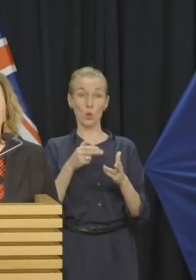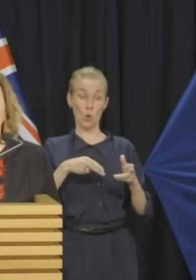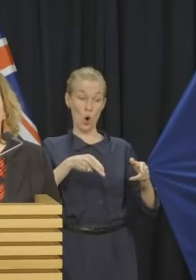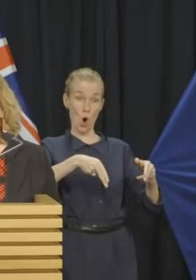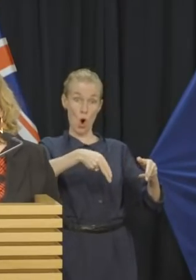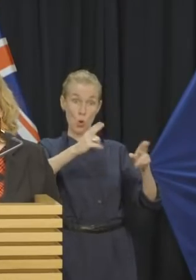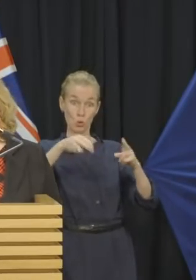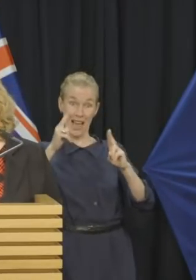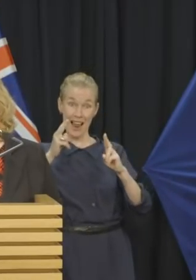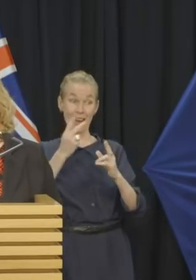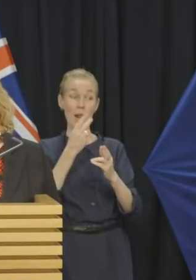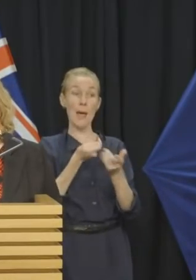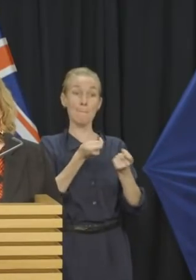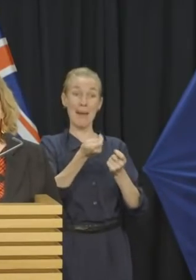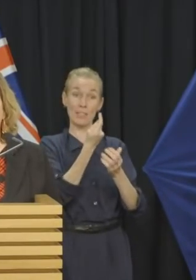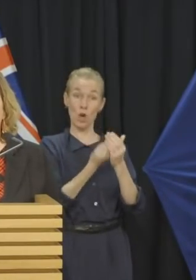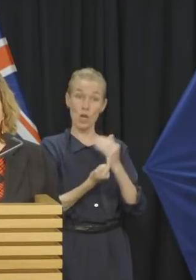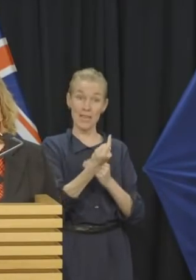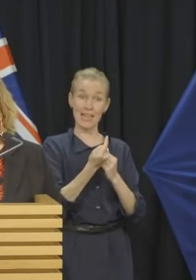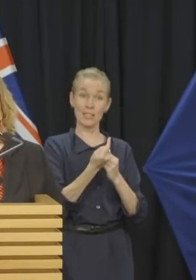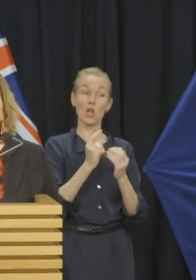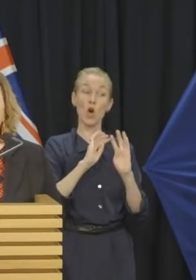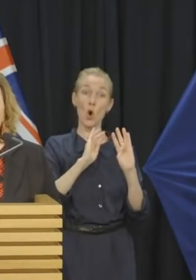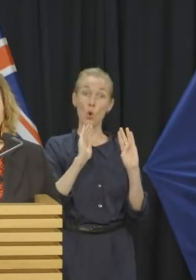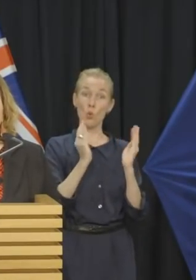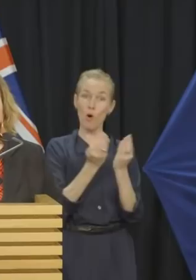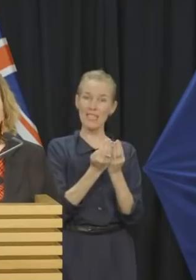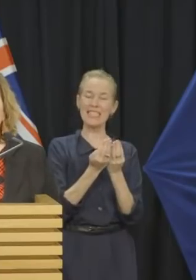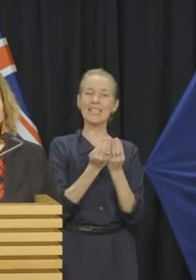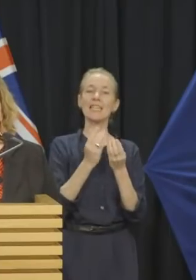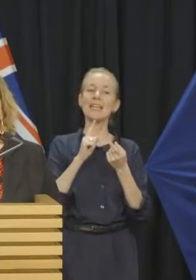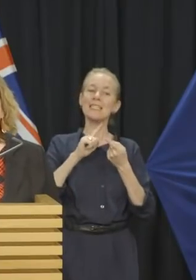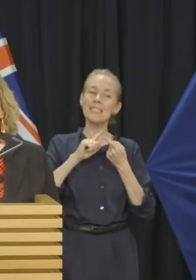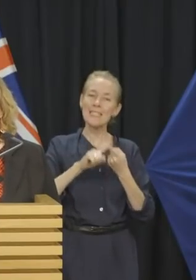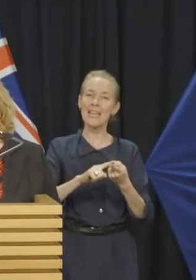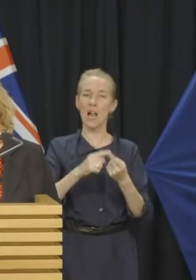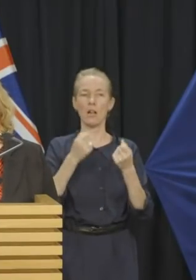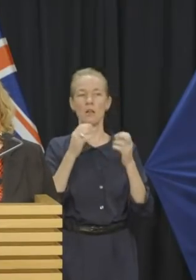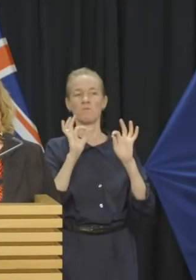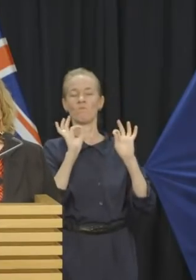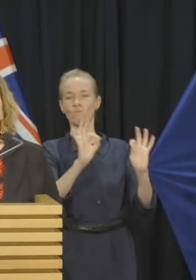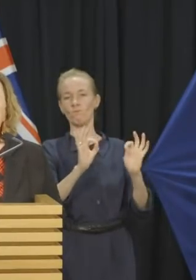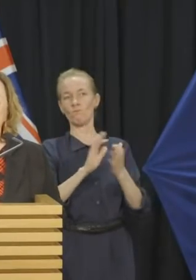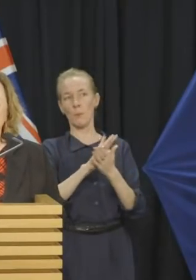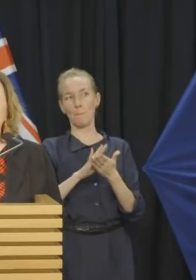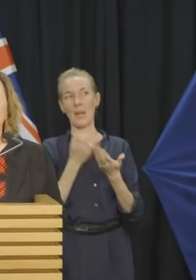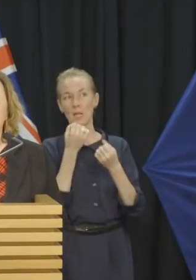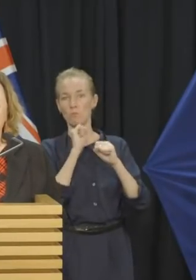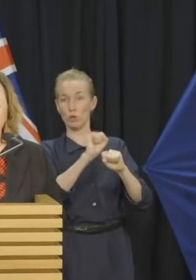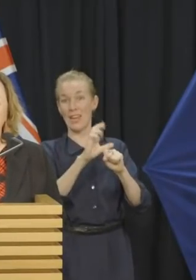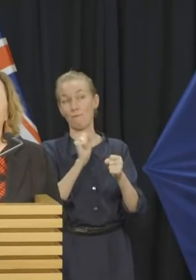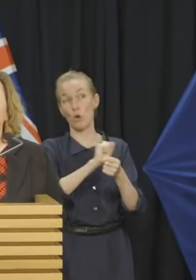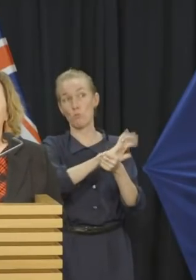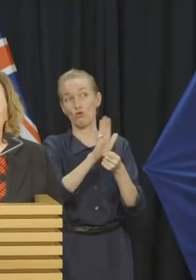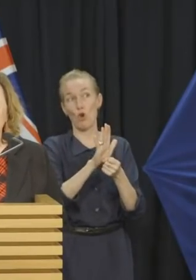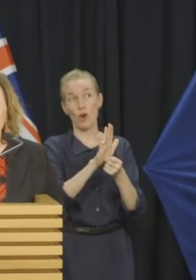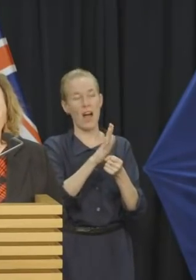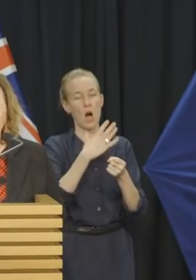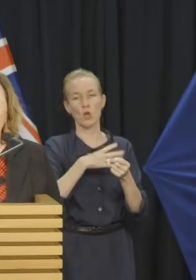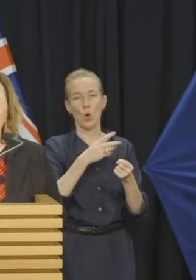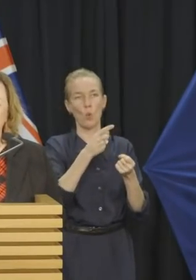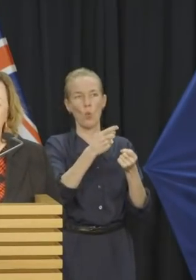quarantine facilities offers the strong line of defence that New Zealanders expect and require. These are